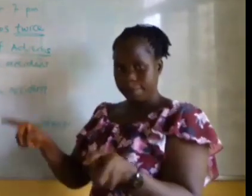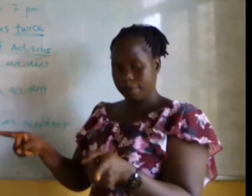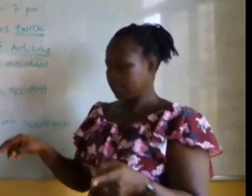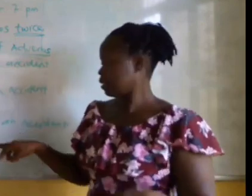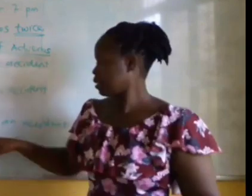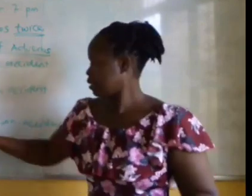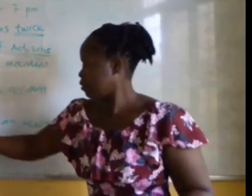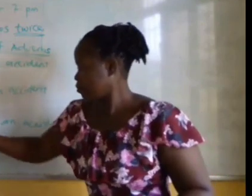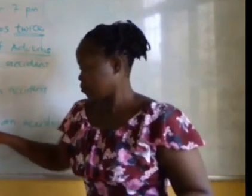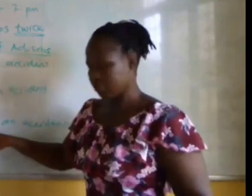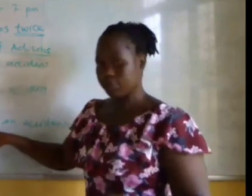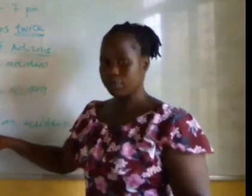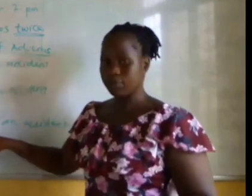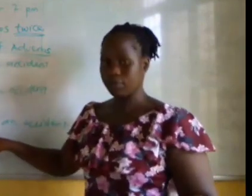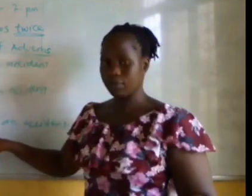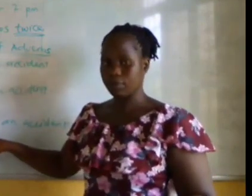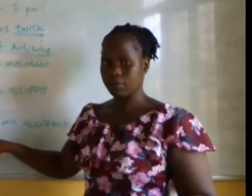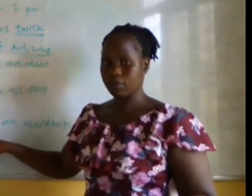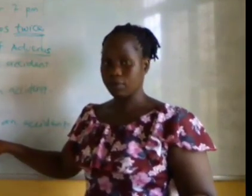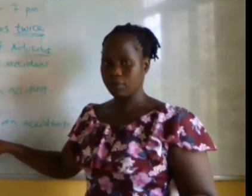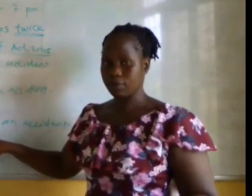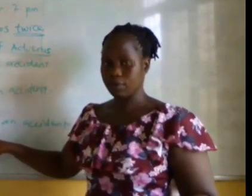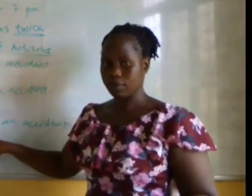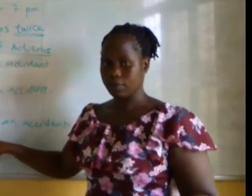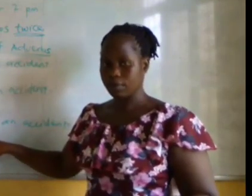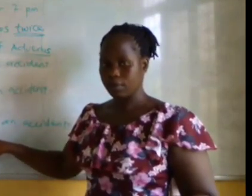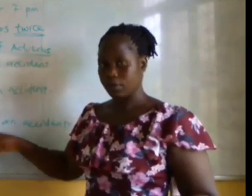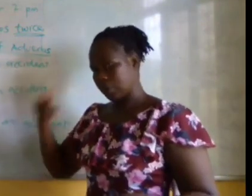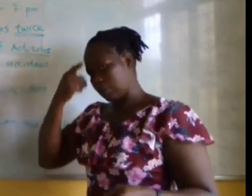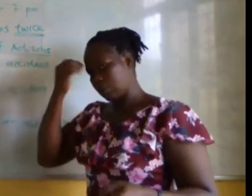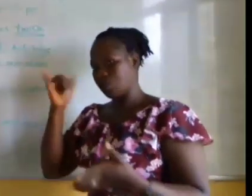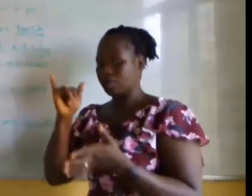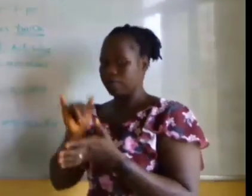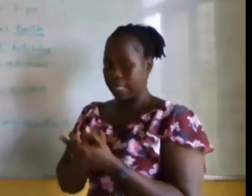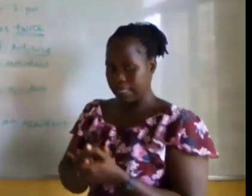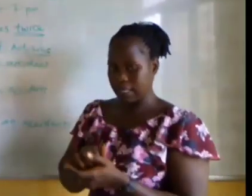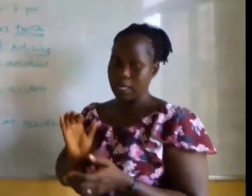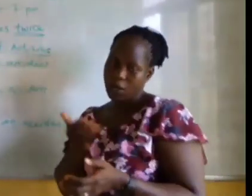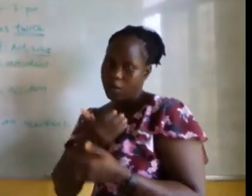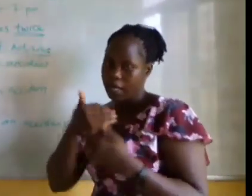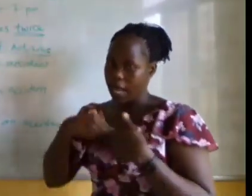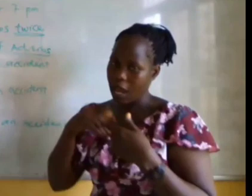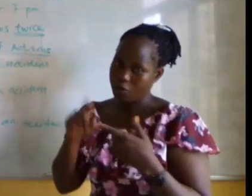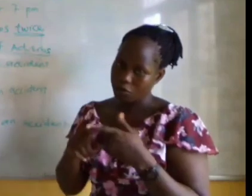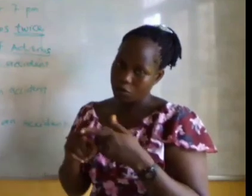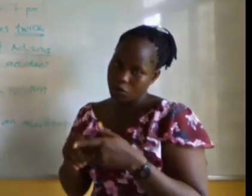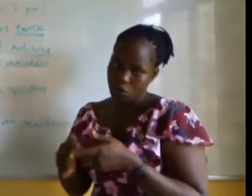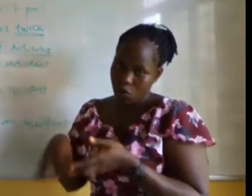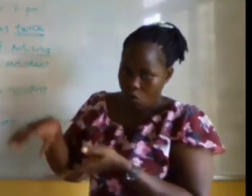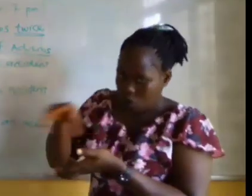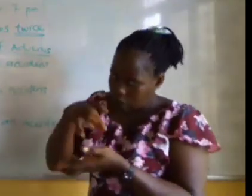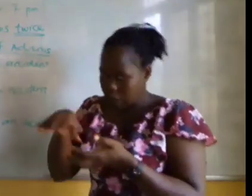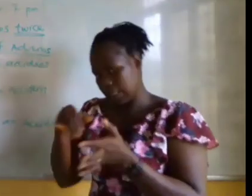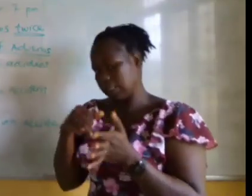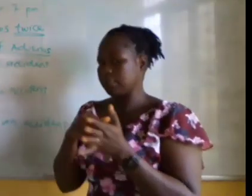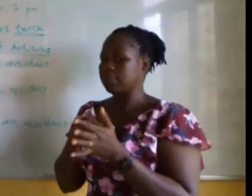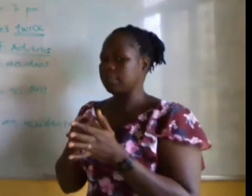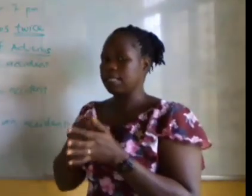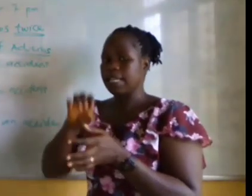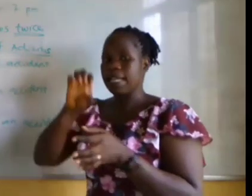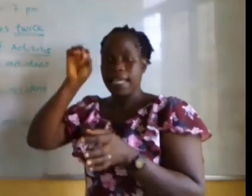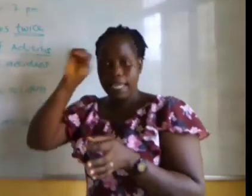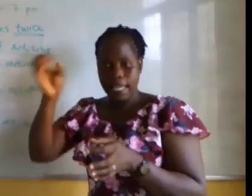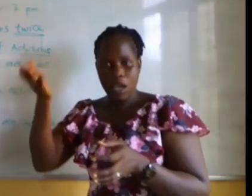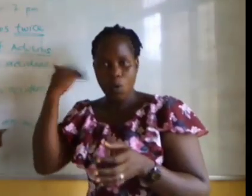not structure the third one the same way. We have to, you know, modify it. He